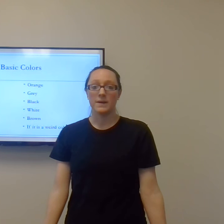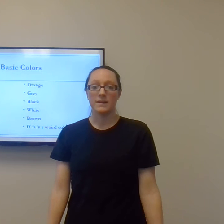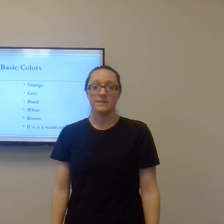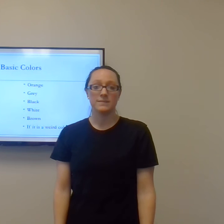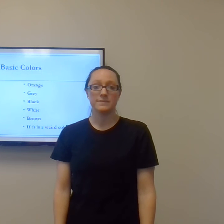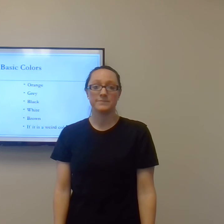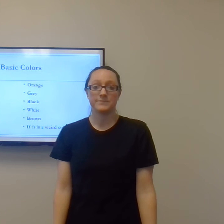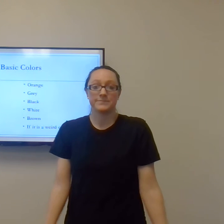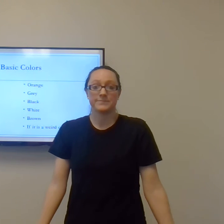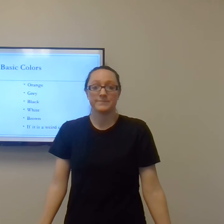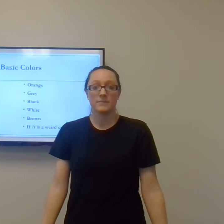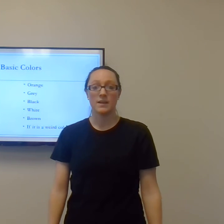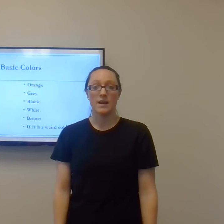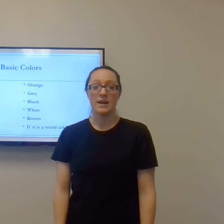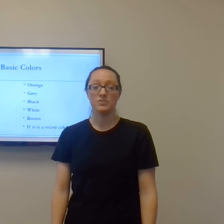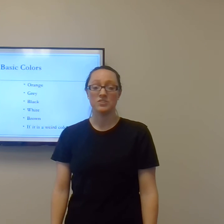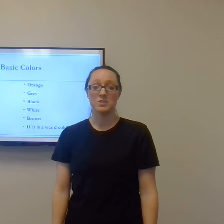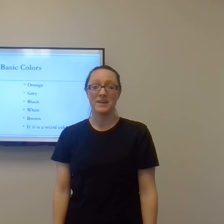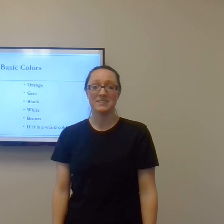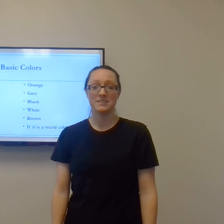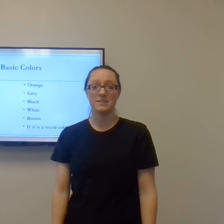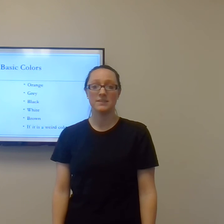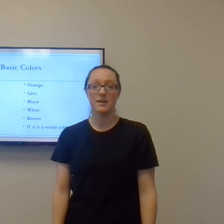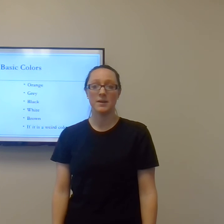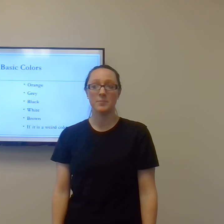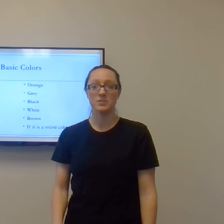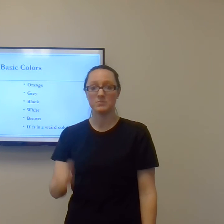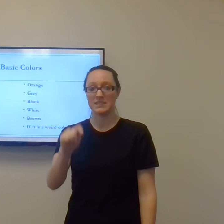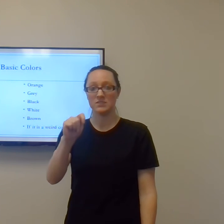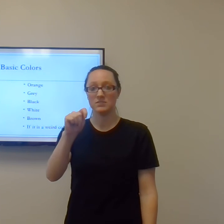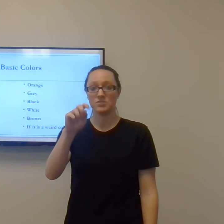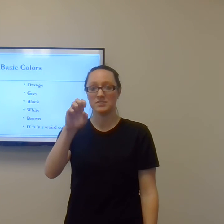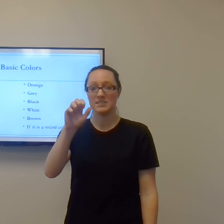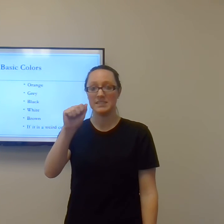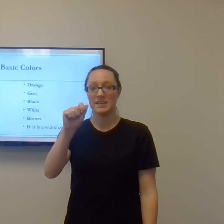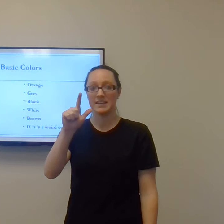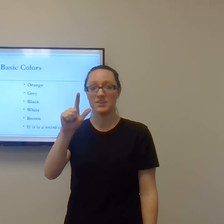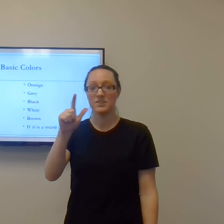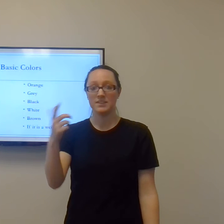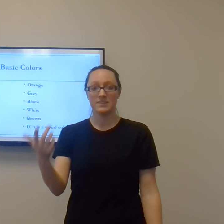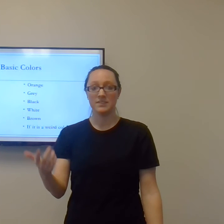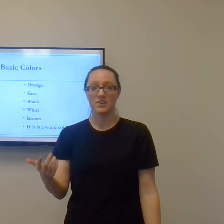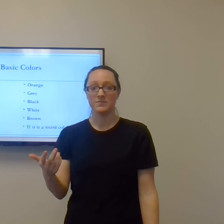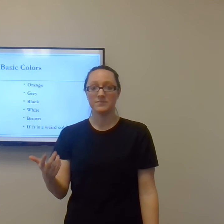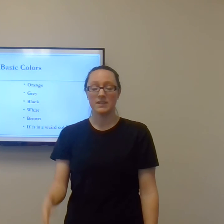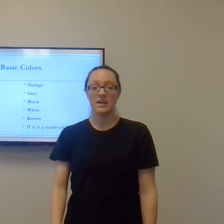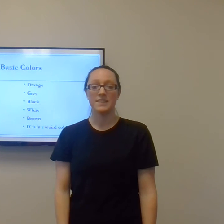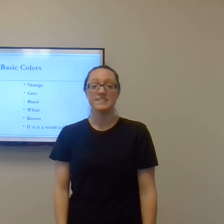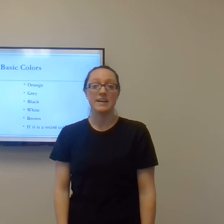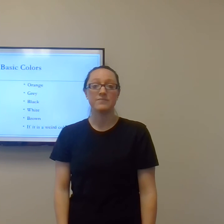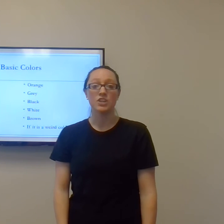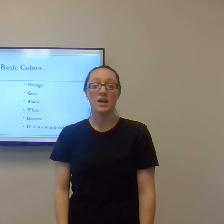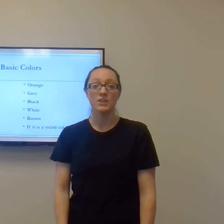but I would just spell it. So teal is just T-E-A-L. The sign for